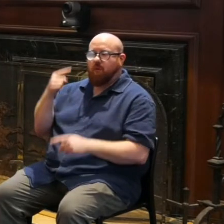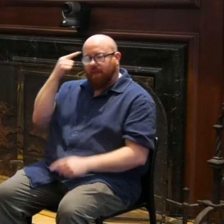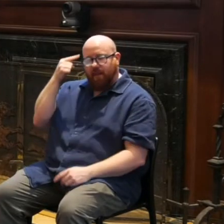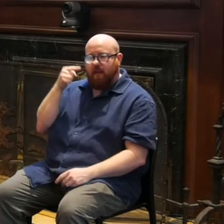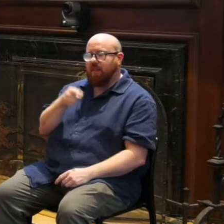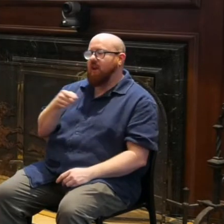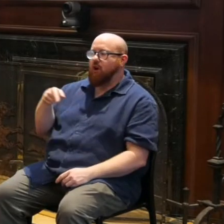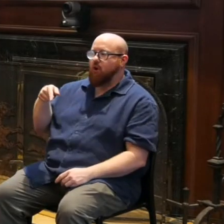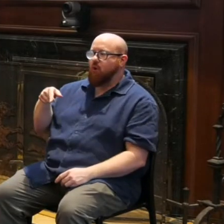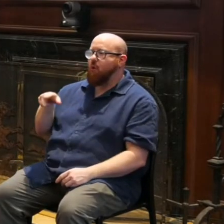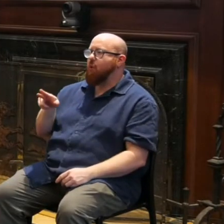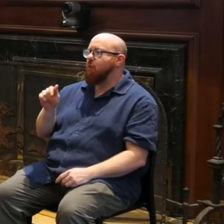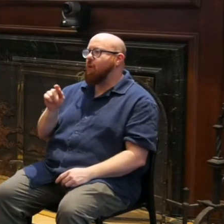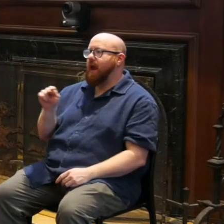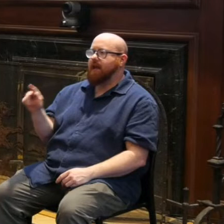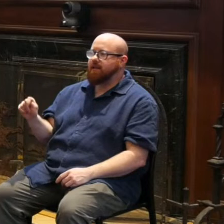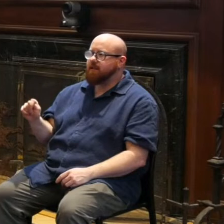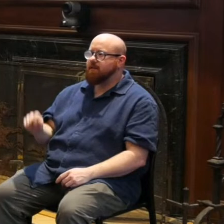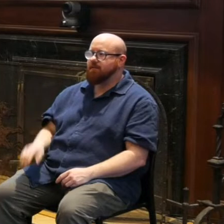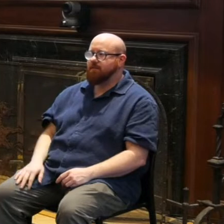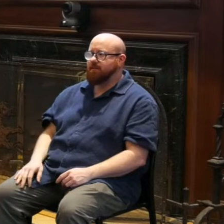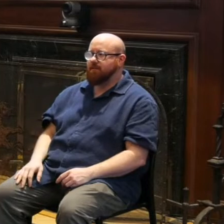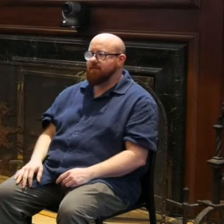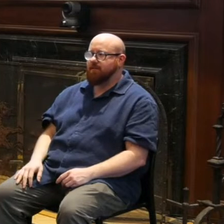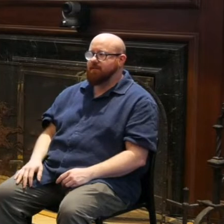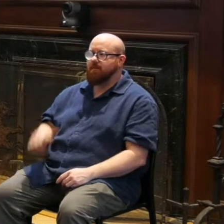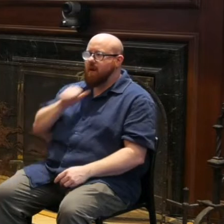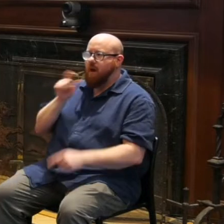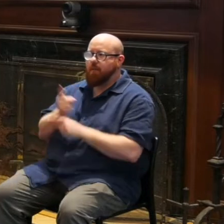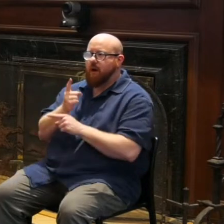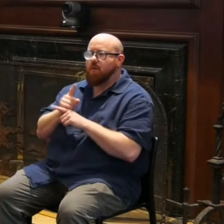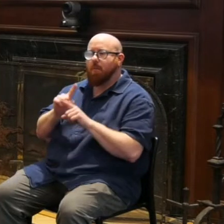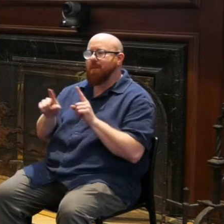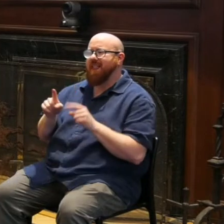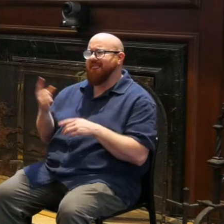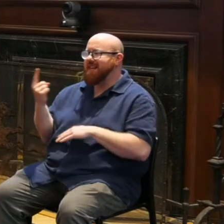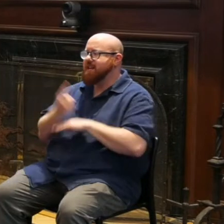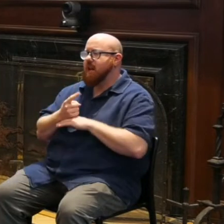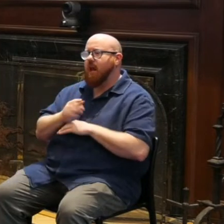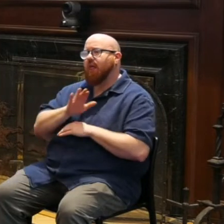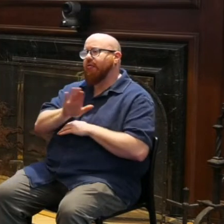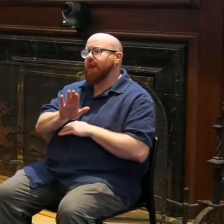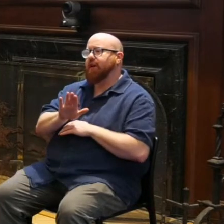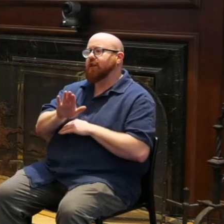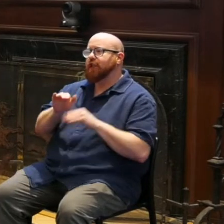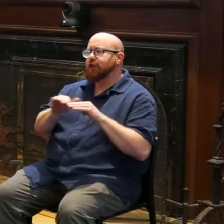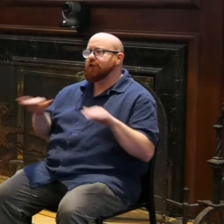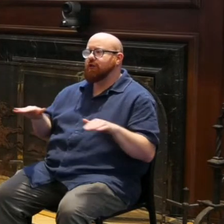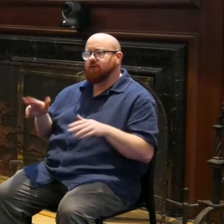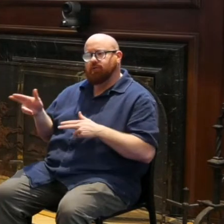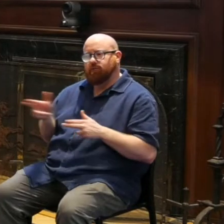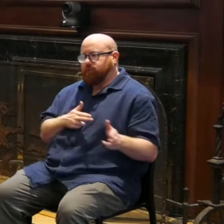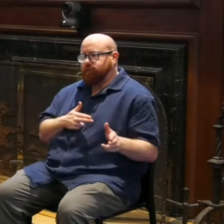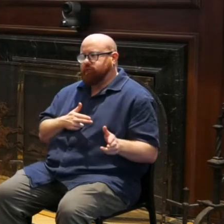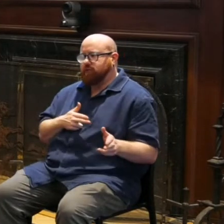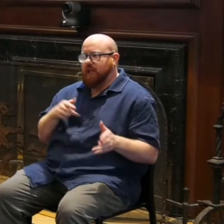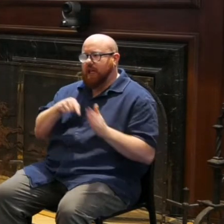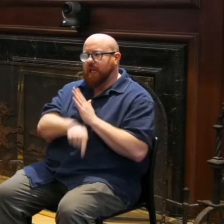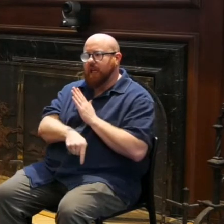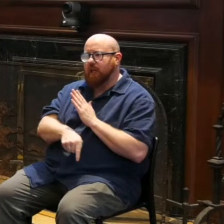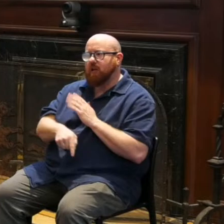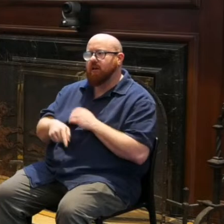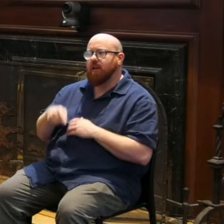impractical. Yet on the day their children were gunned down in a schoolroom, mark how they brought comfort to the now